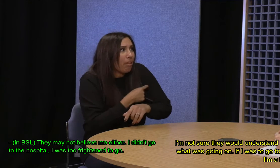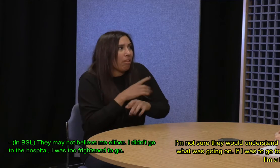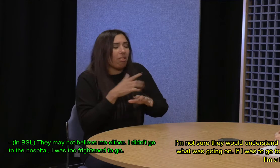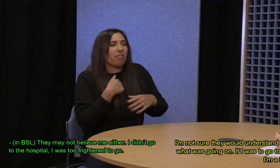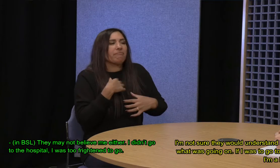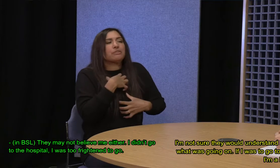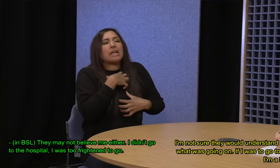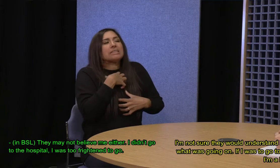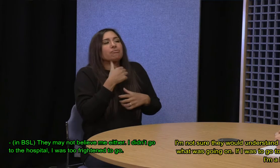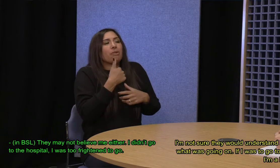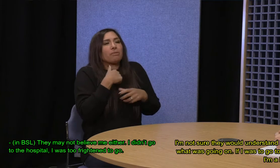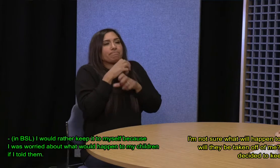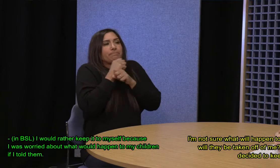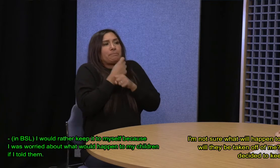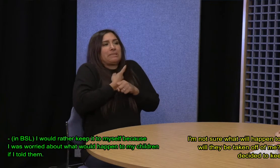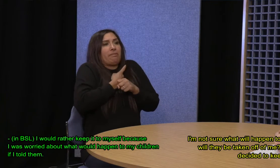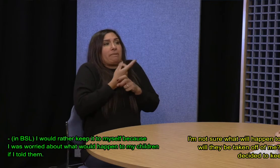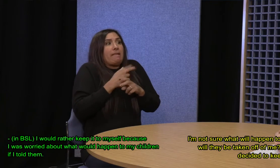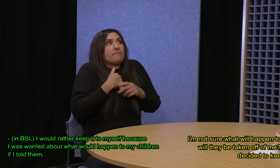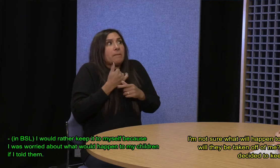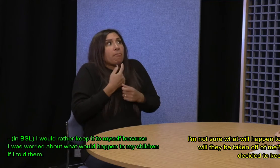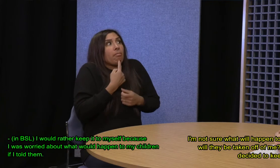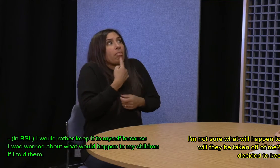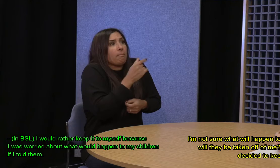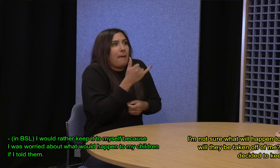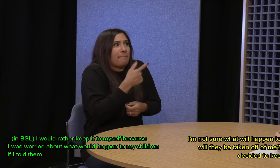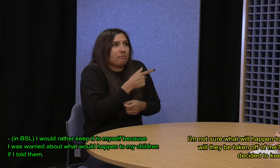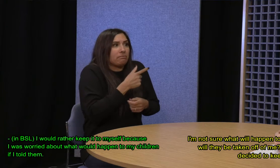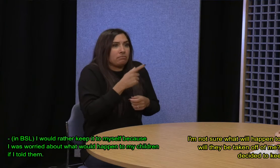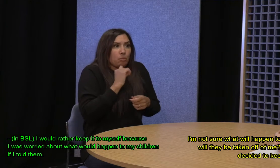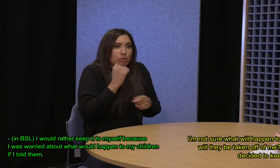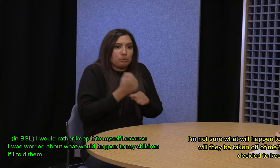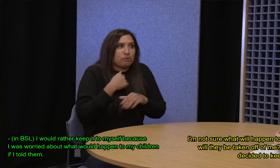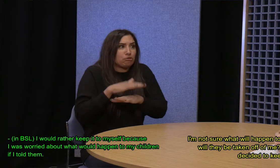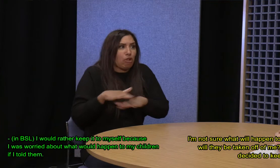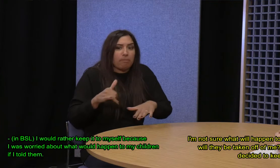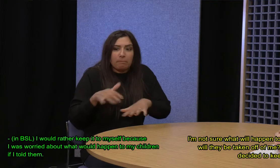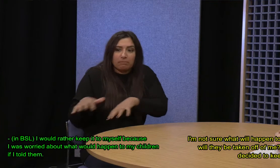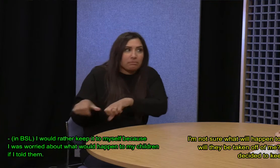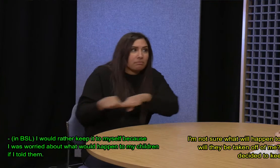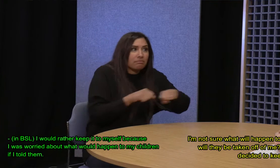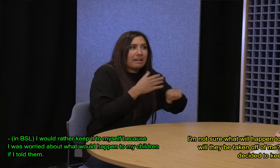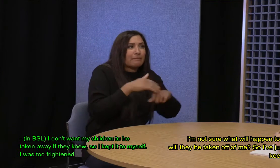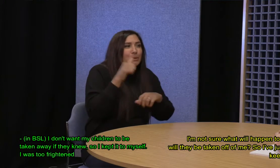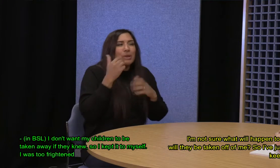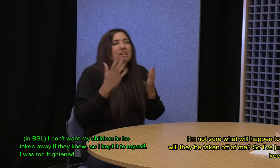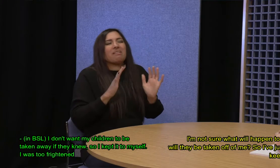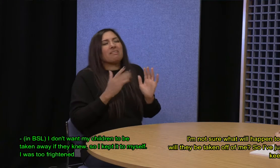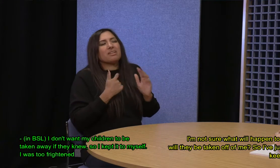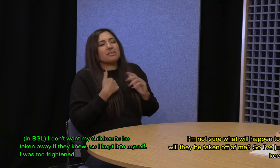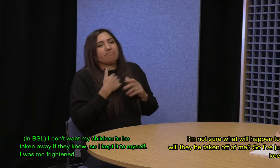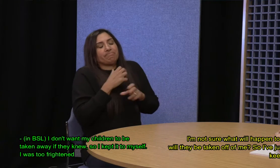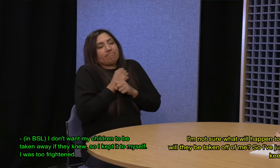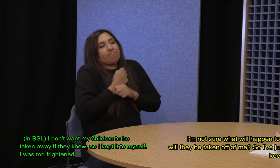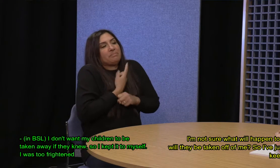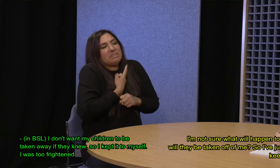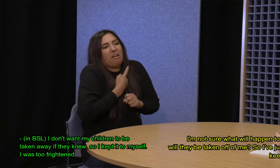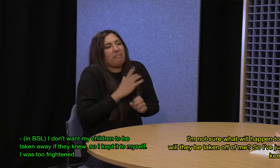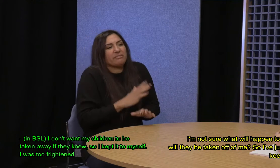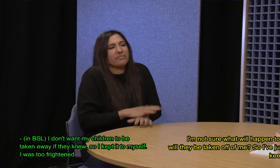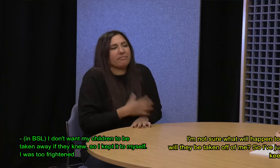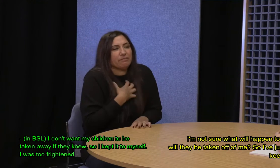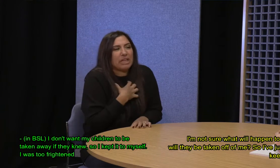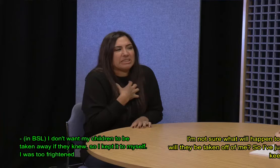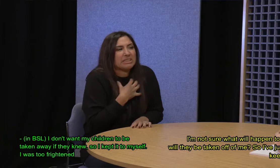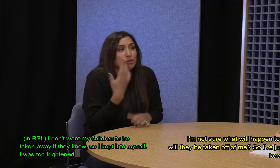them what was going on. If I was to go to the hospital, I'm a bit frightened. I'm not sure what will happen to my children. Will they be taken off